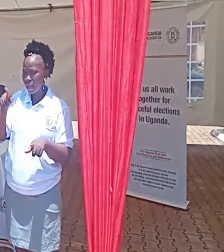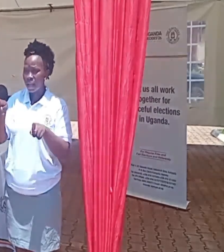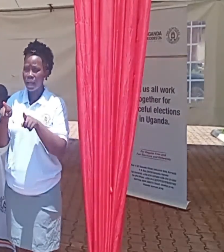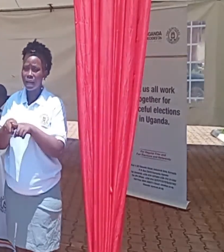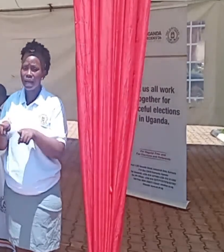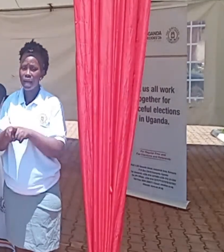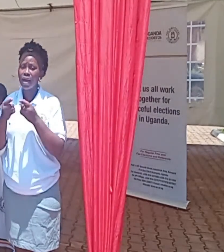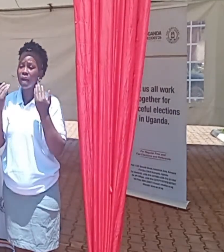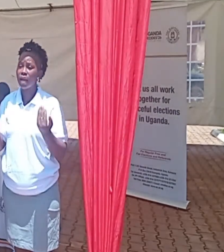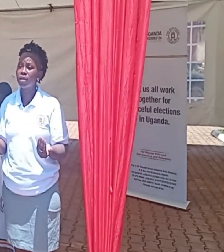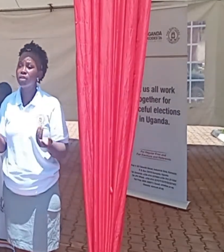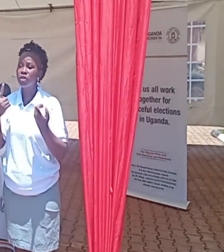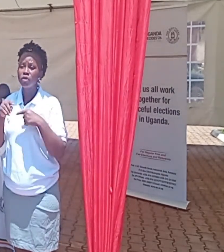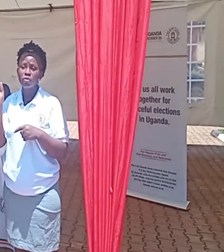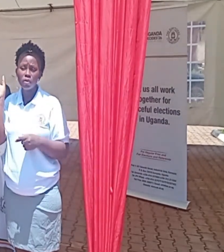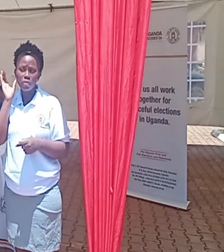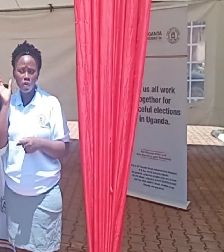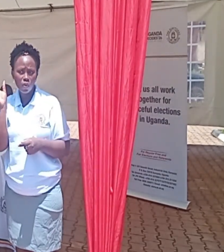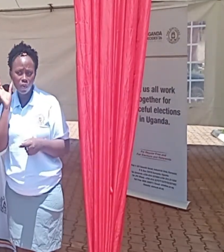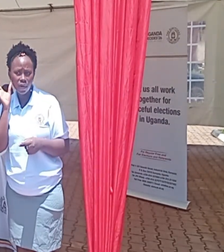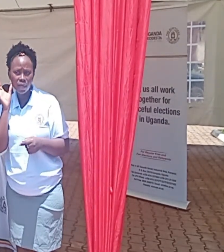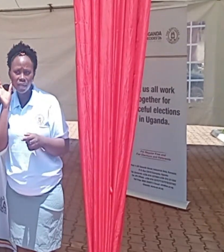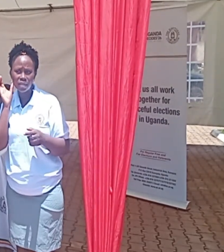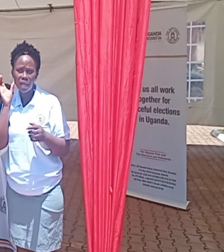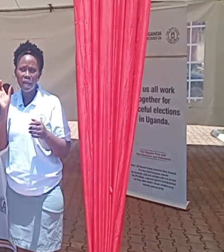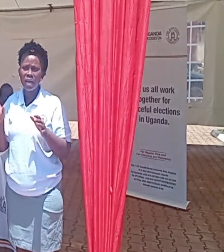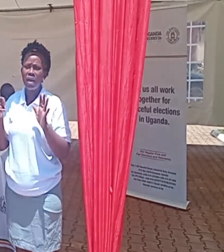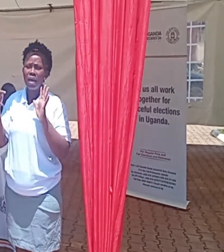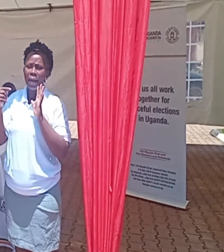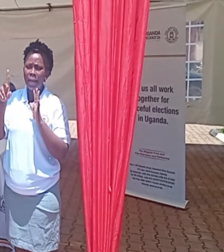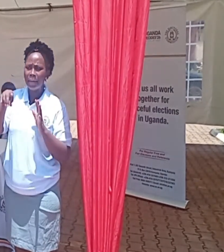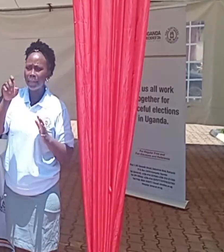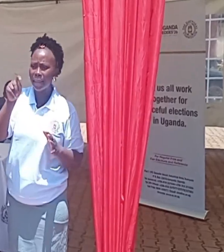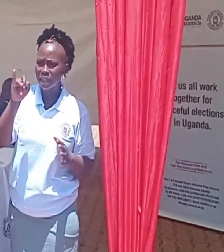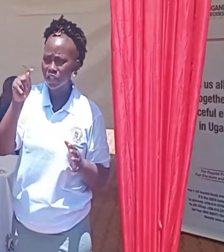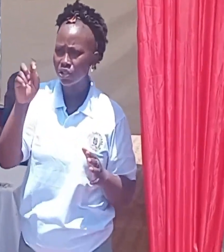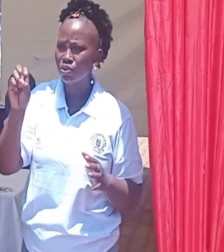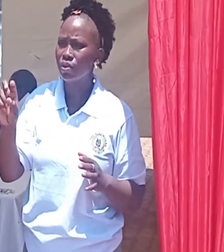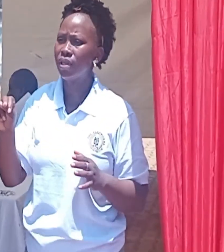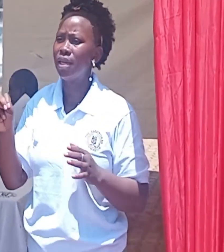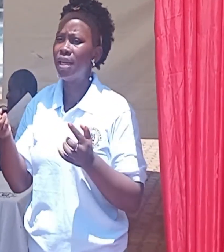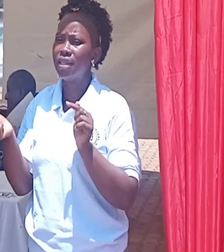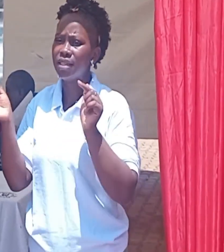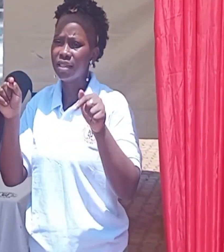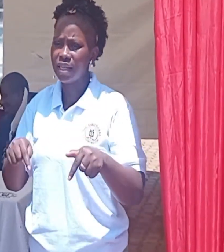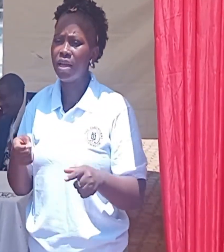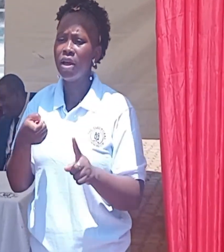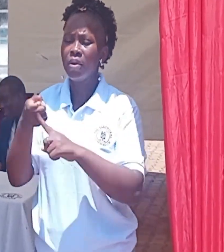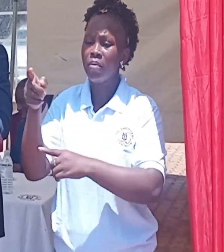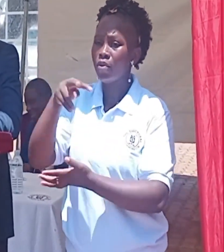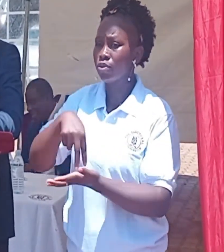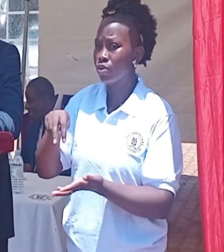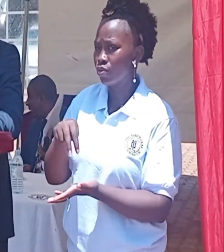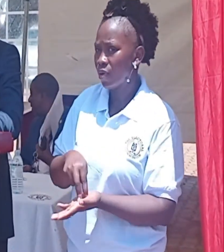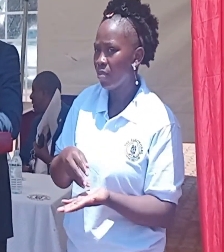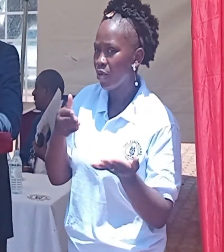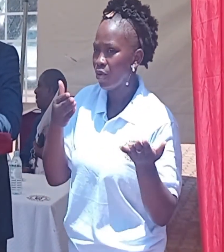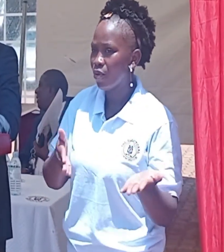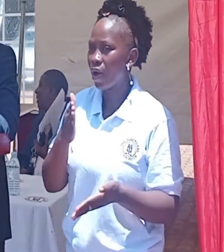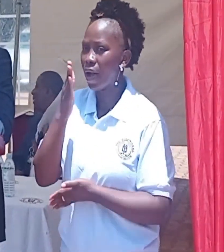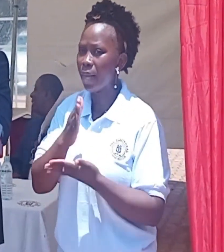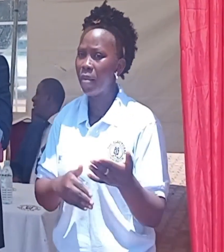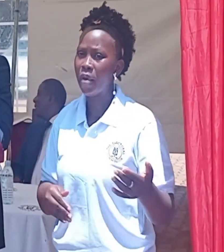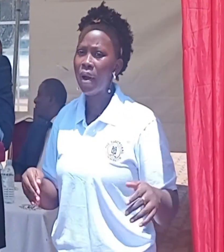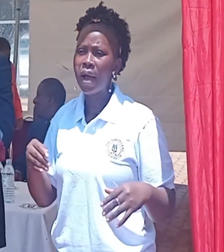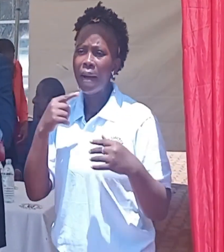era kati tuli mu kuwuliriza okwemulugunya okuvudde mu kusunsulwamu okwo. Waliwo abawakanya